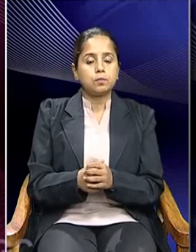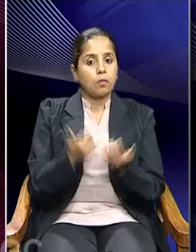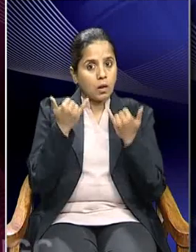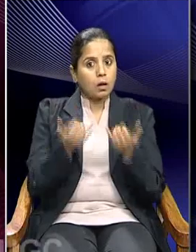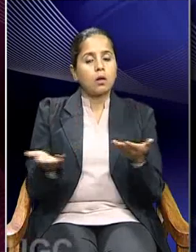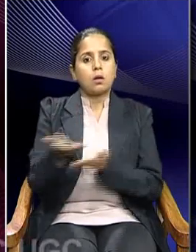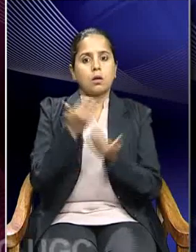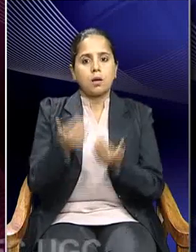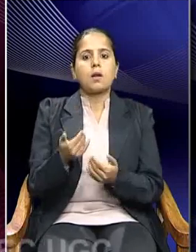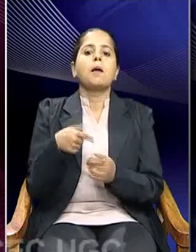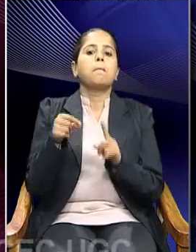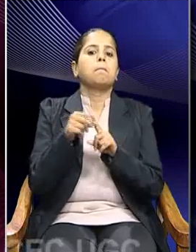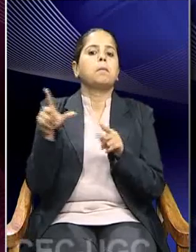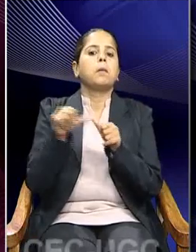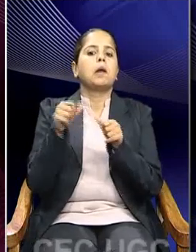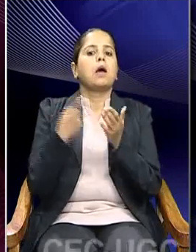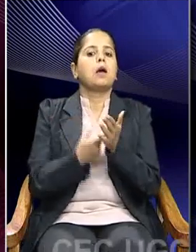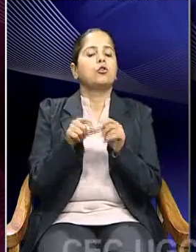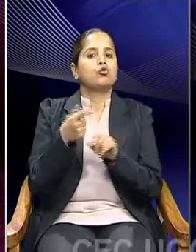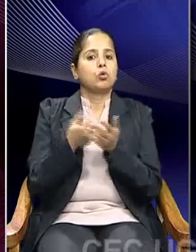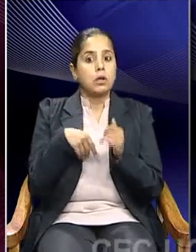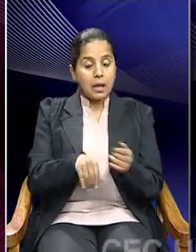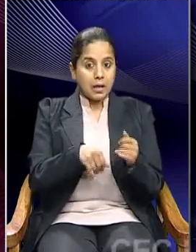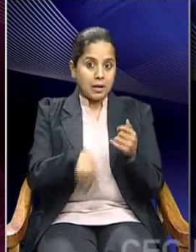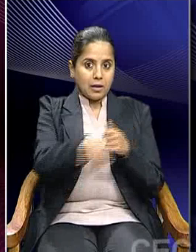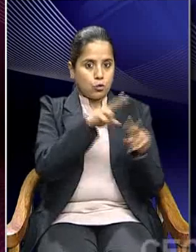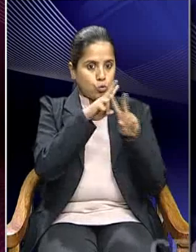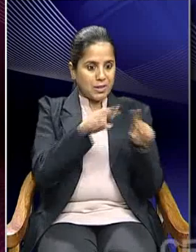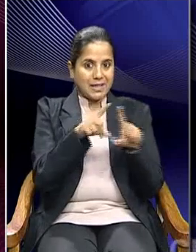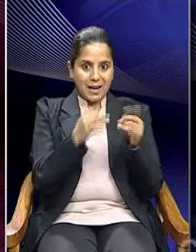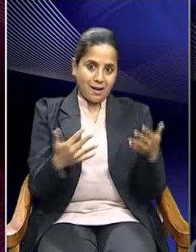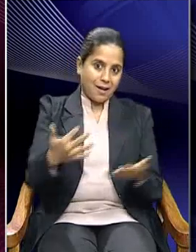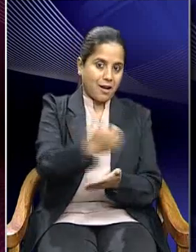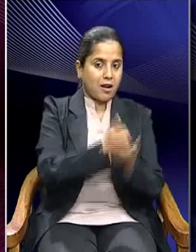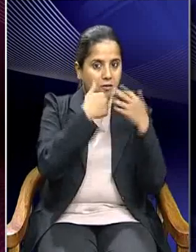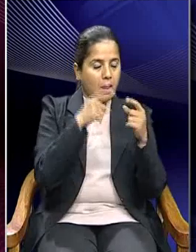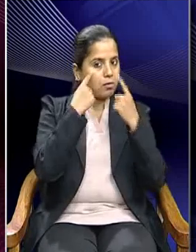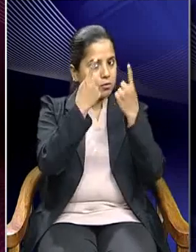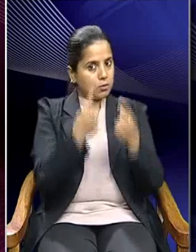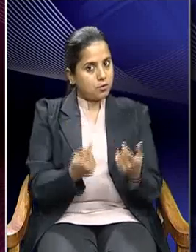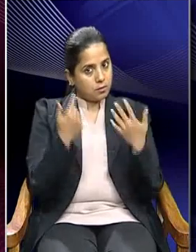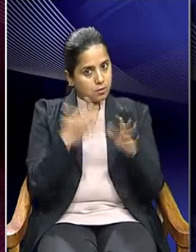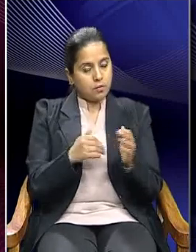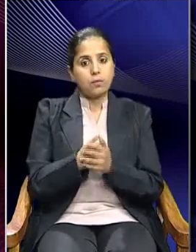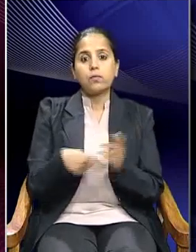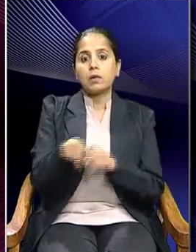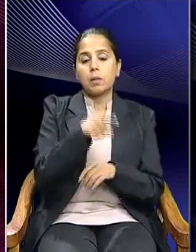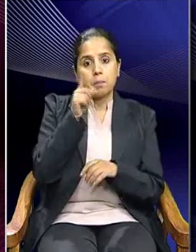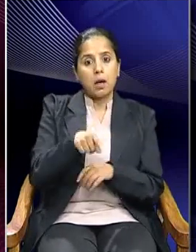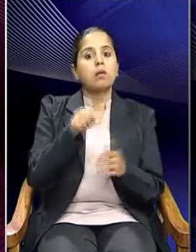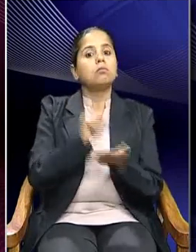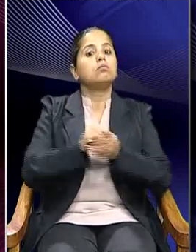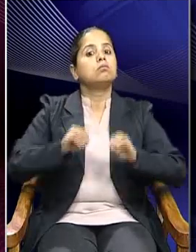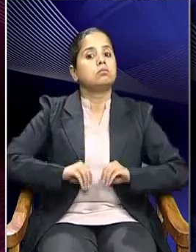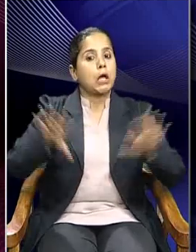Now we come to plagiarism. Once the research has been data collected, analyzed, then it is to publish